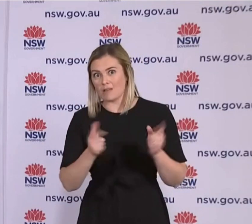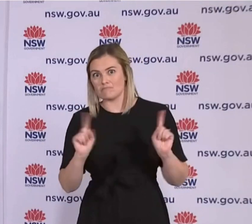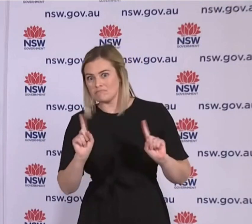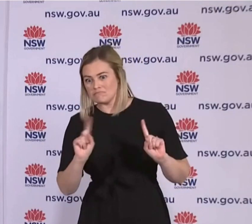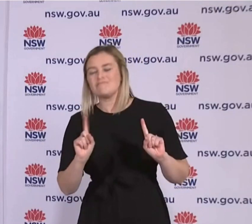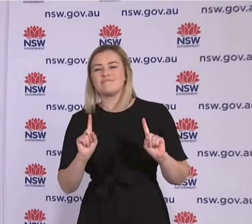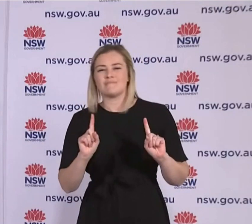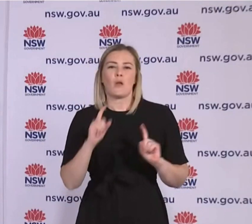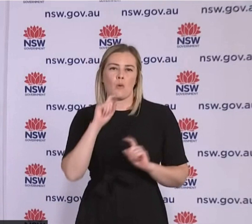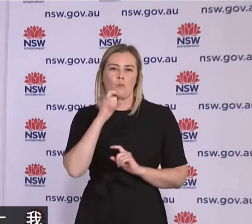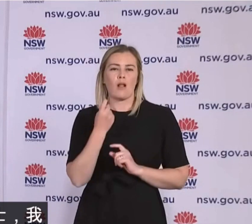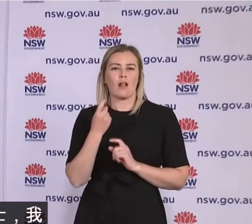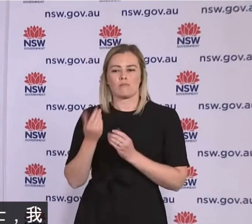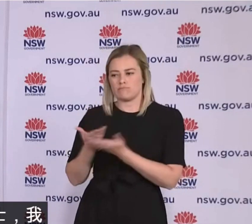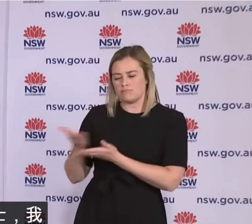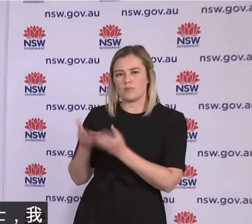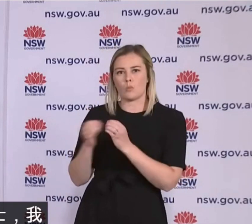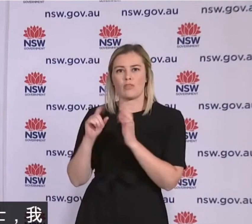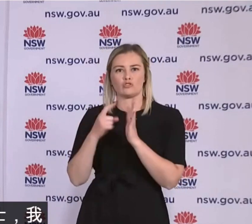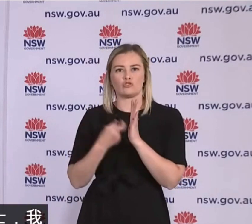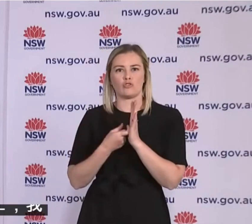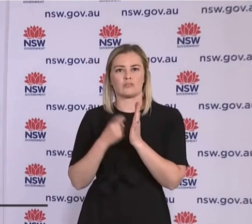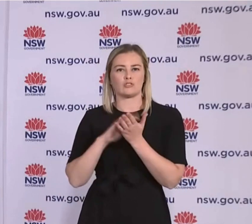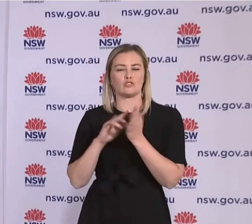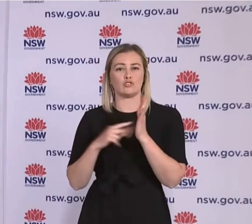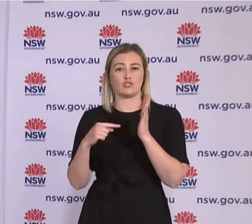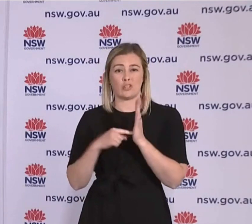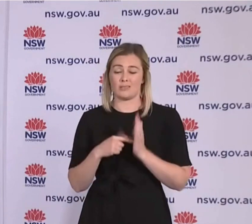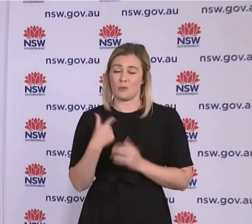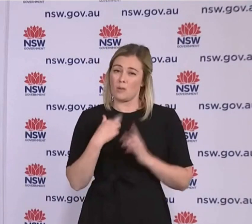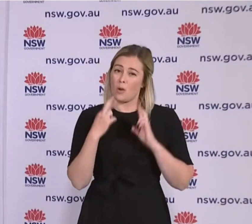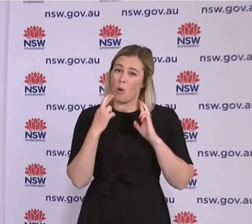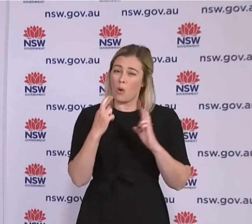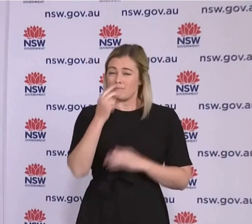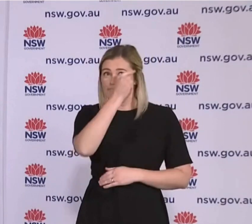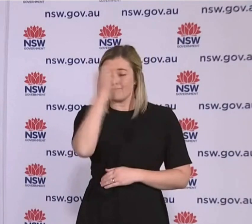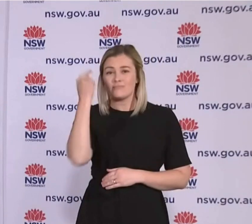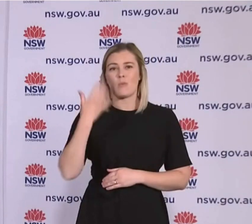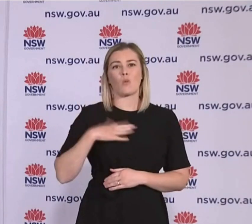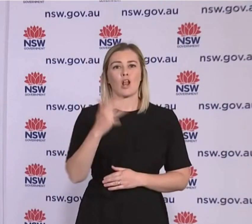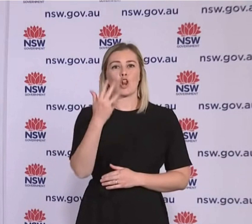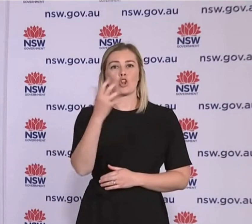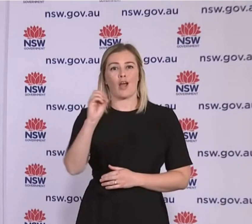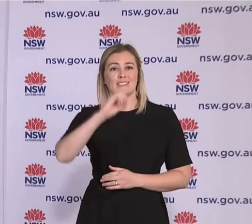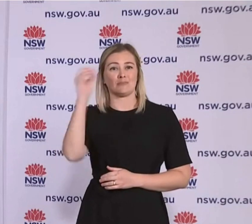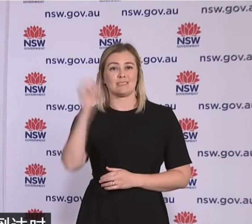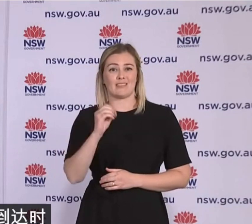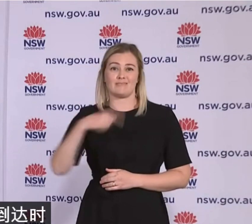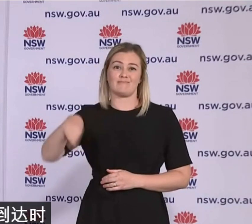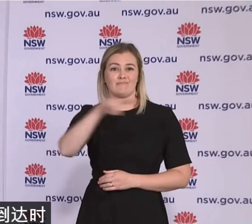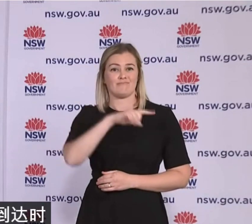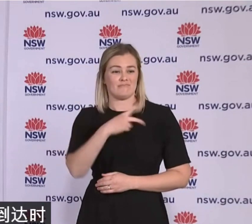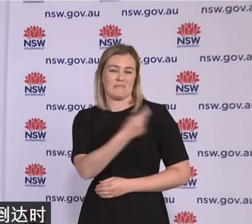it's up to Dr. Kerry Chant and I, we'd like to see at least 90-something% of our community adult 16 and over have at